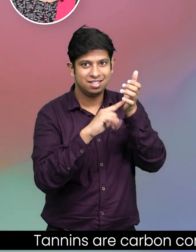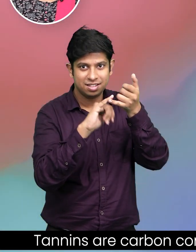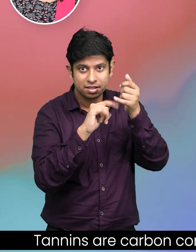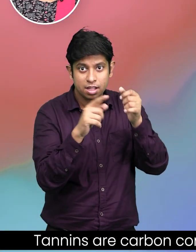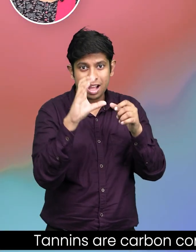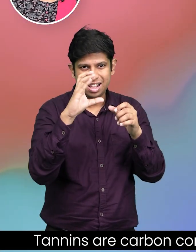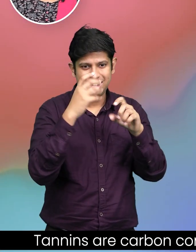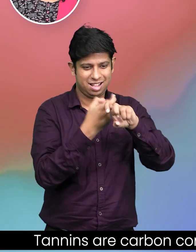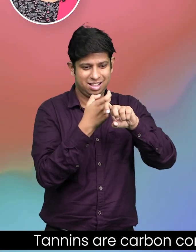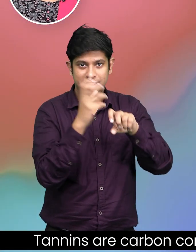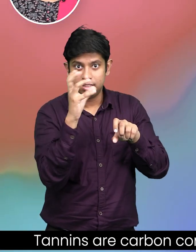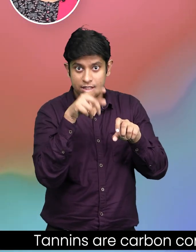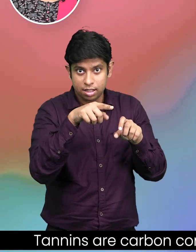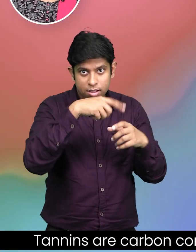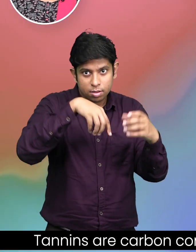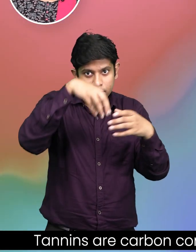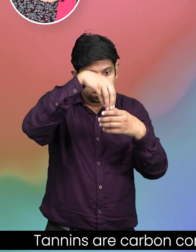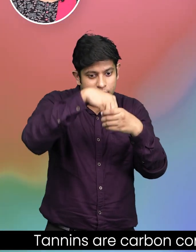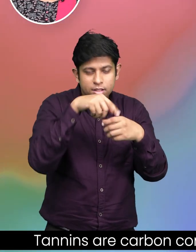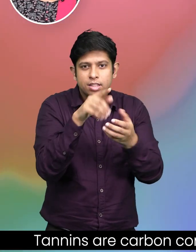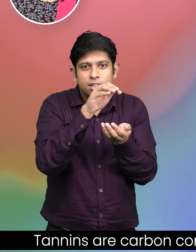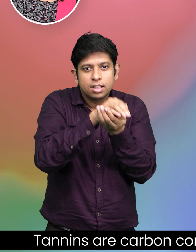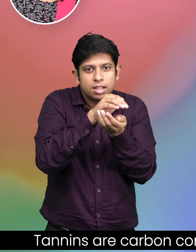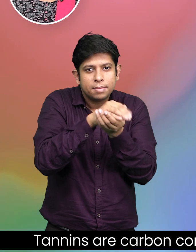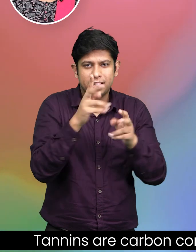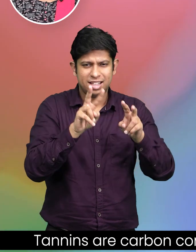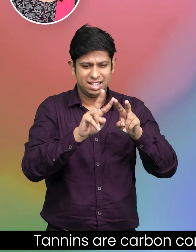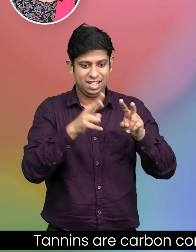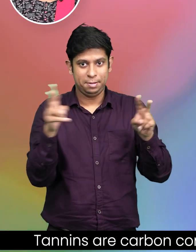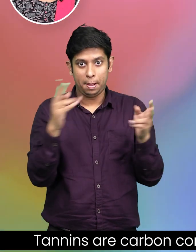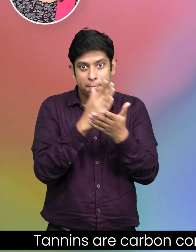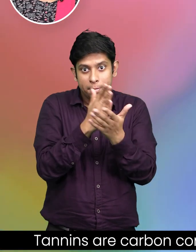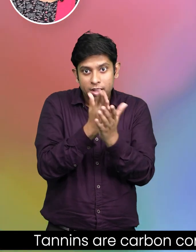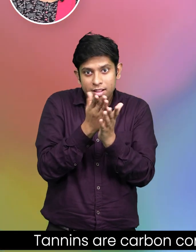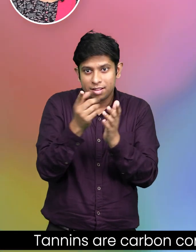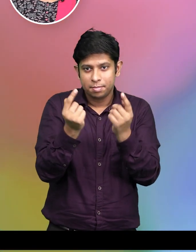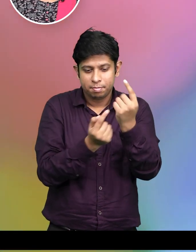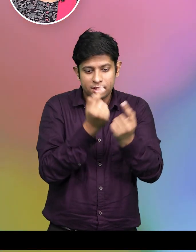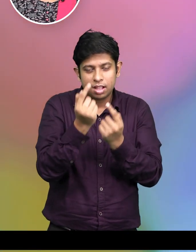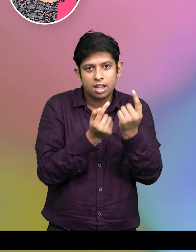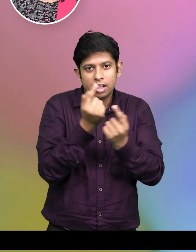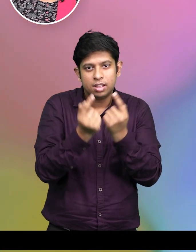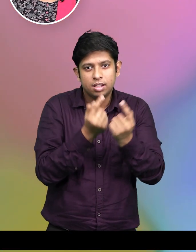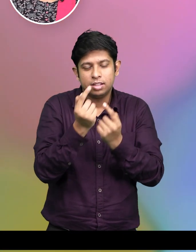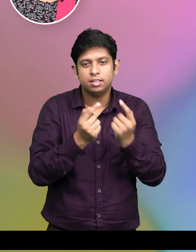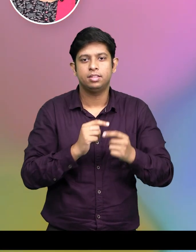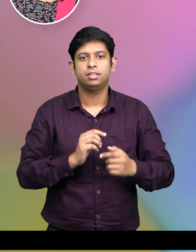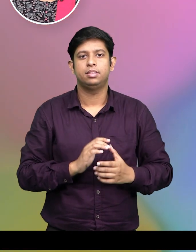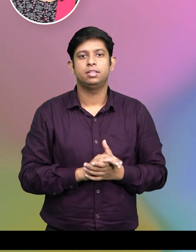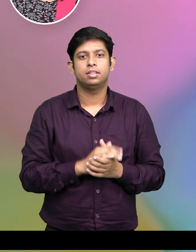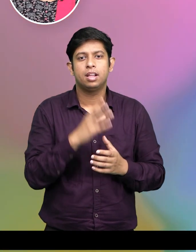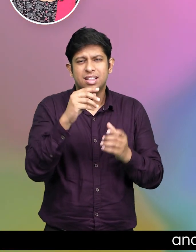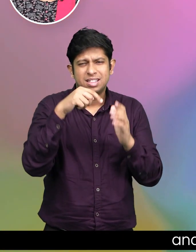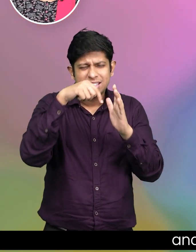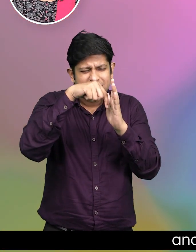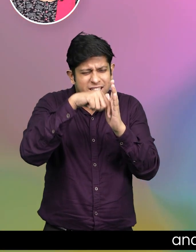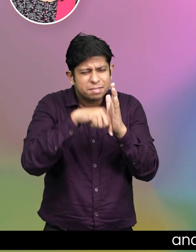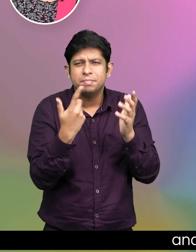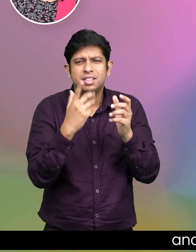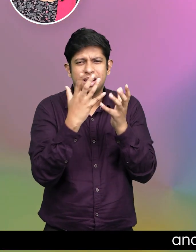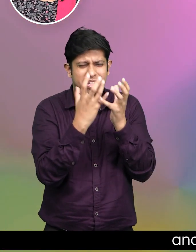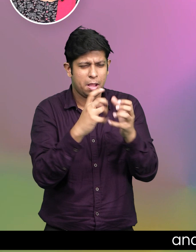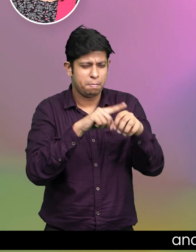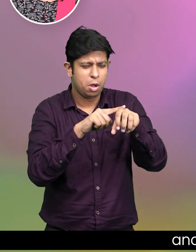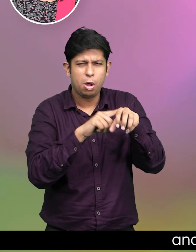Tannins are carbon compounds that are stored in different parts of plants and are